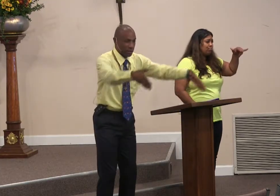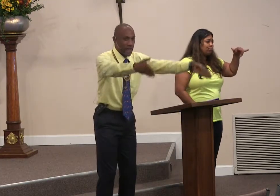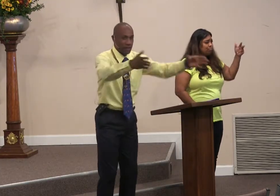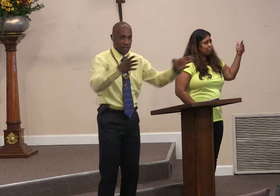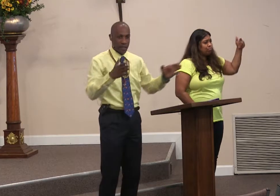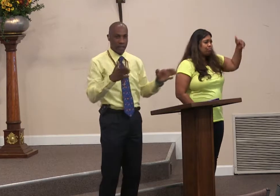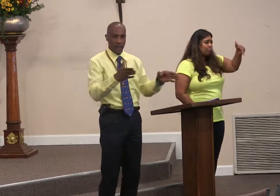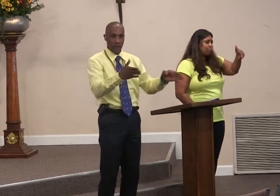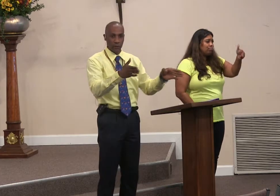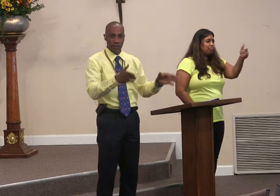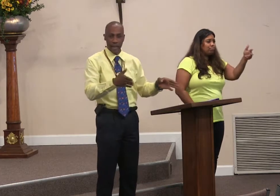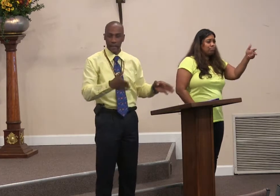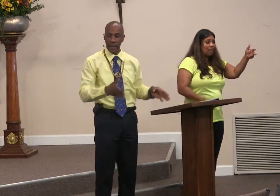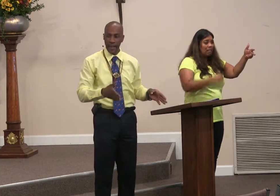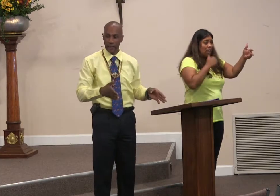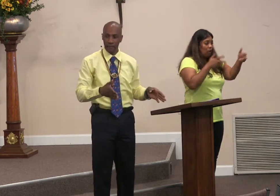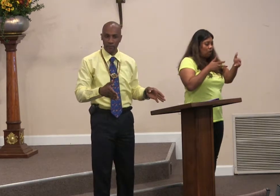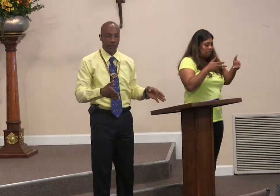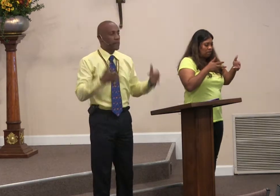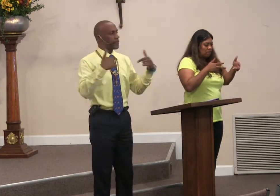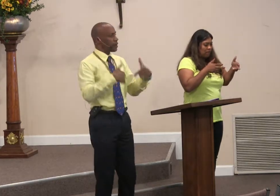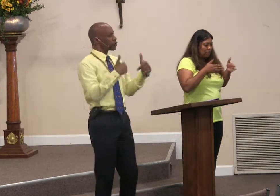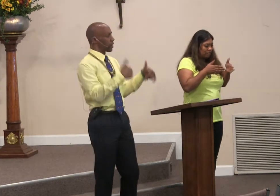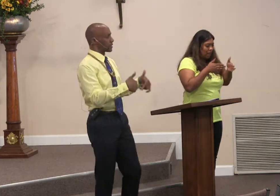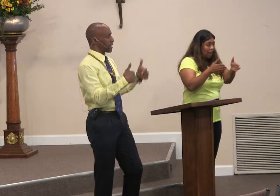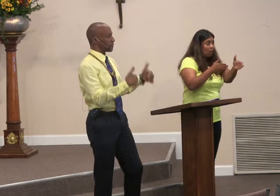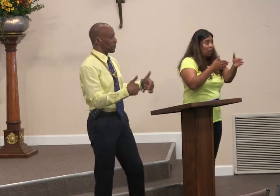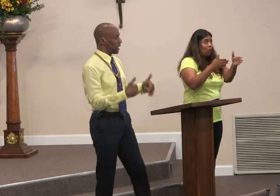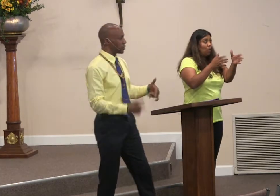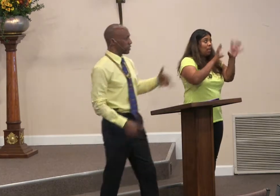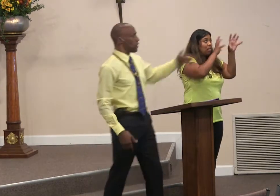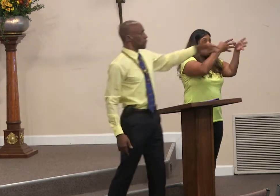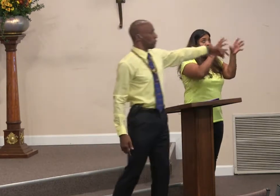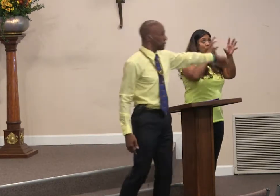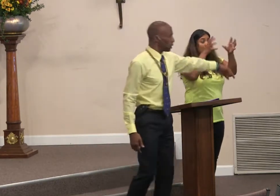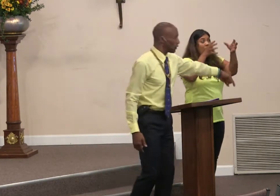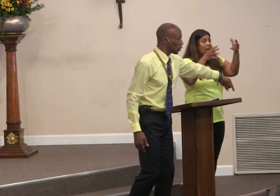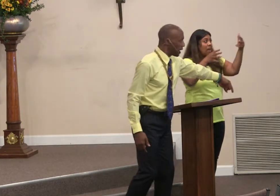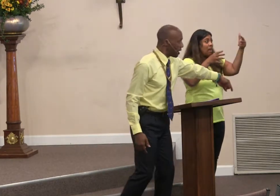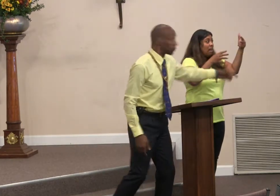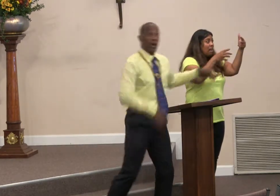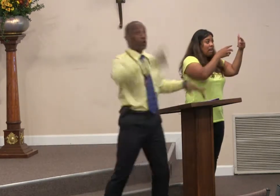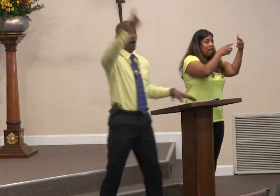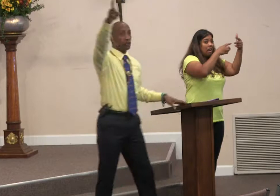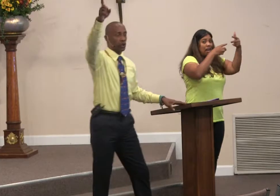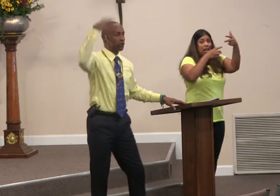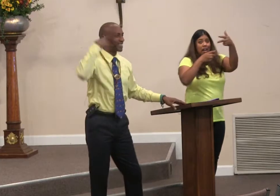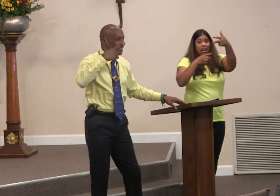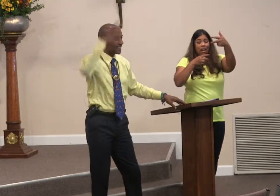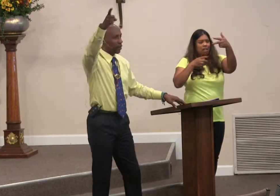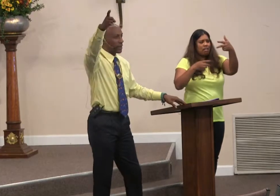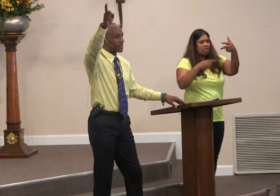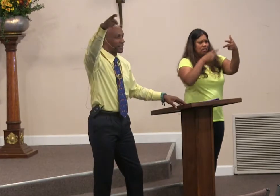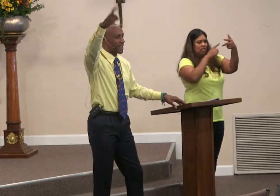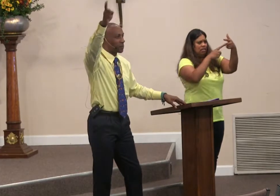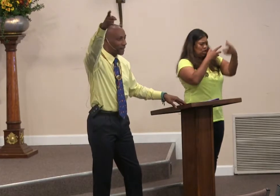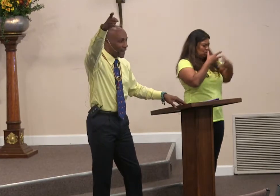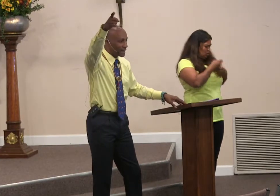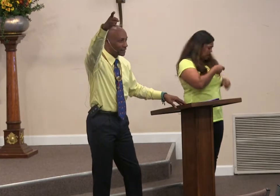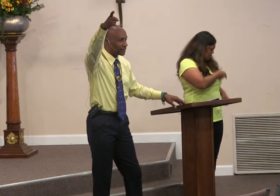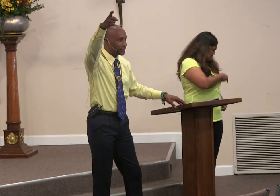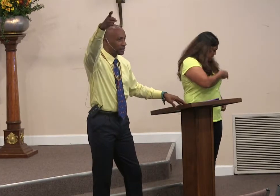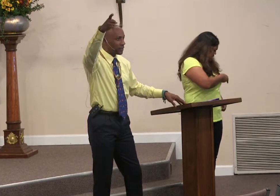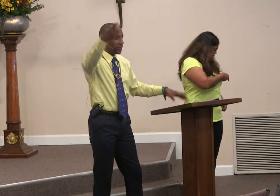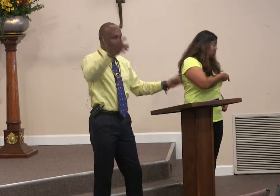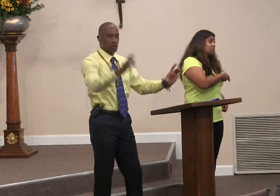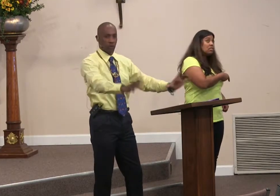lines on clouds that they follow to stay in a lane. They're trusting information from people on the ground who also technically are not seeing the